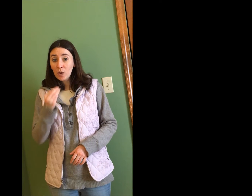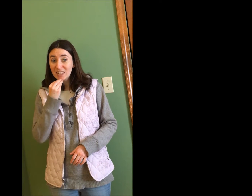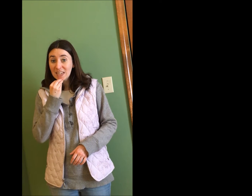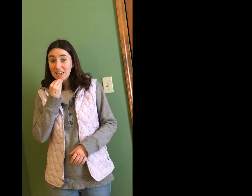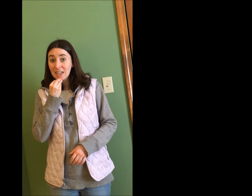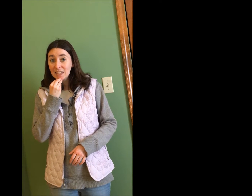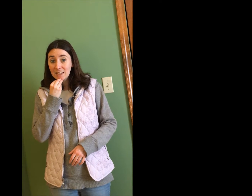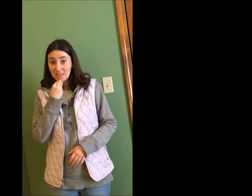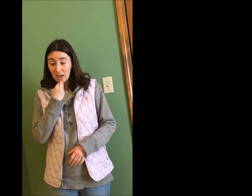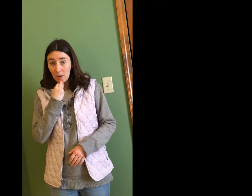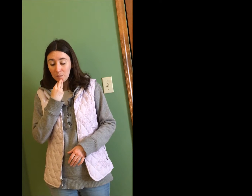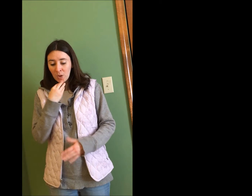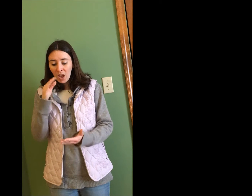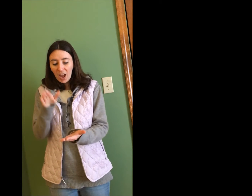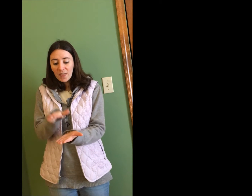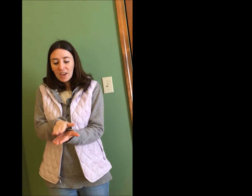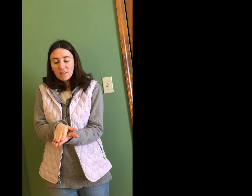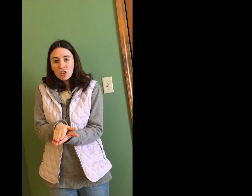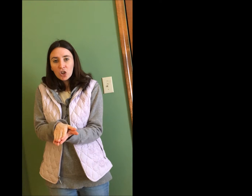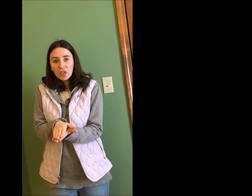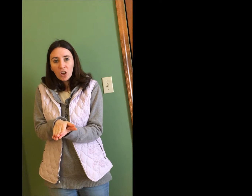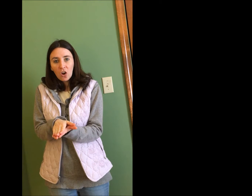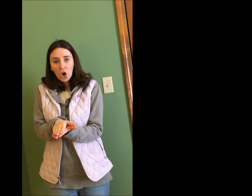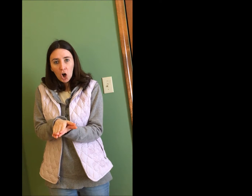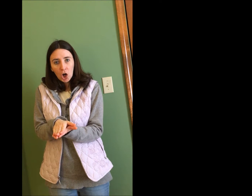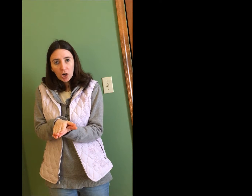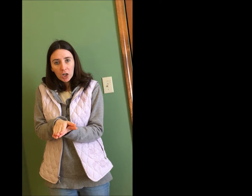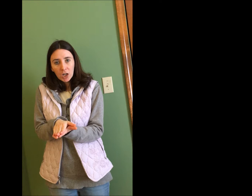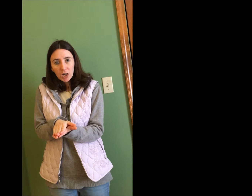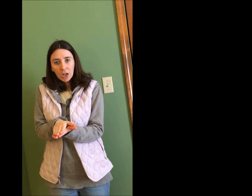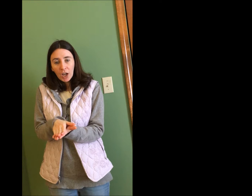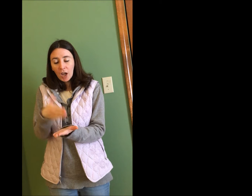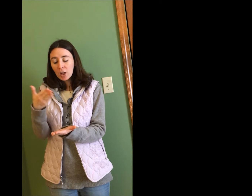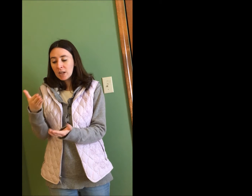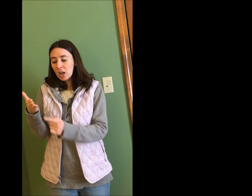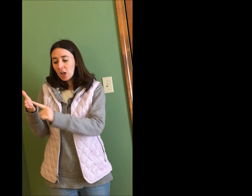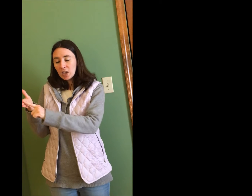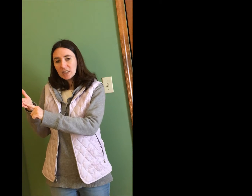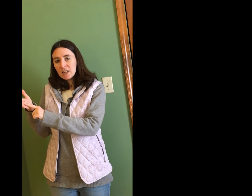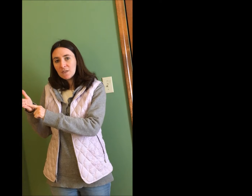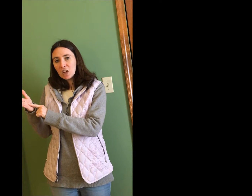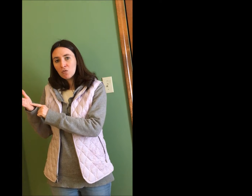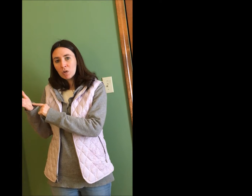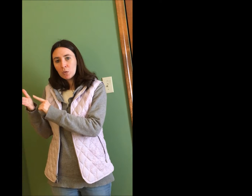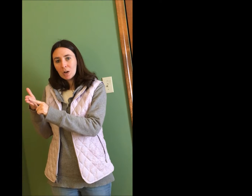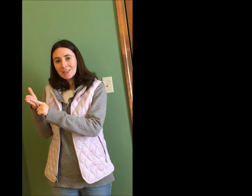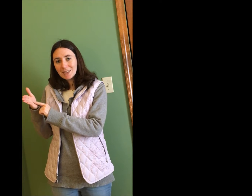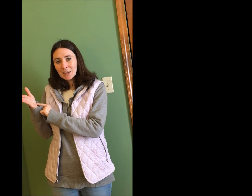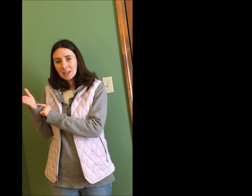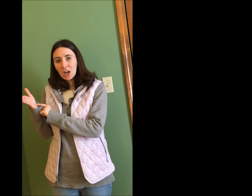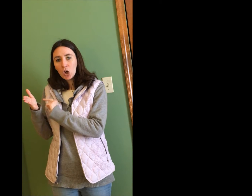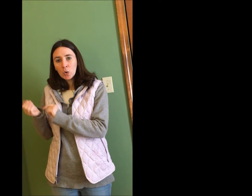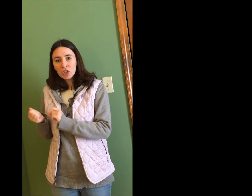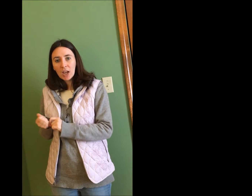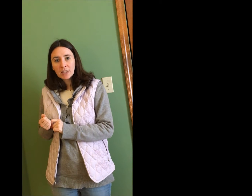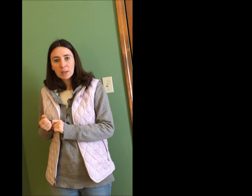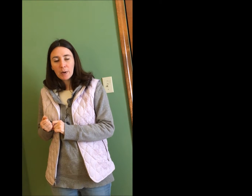want to eat some. And they have to look at that card and see if they can read what it says. And I always ask the